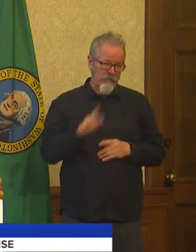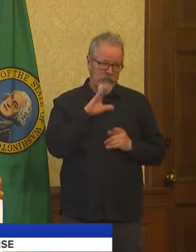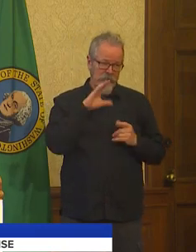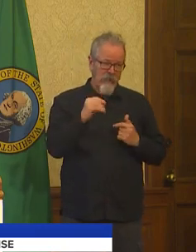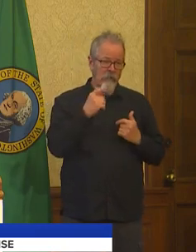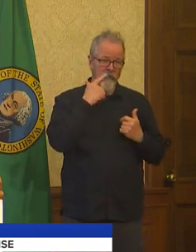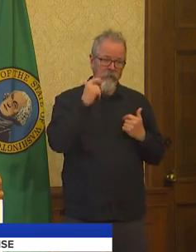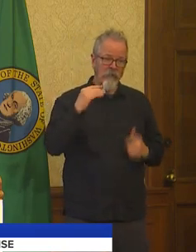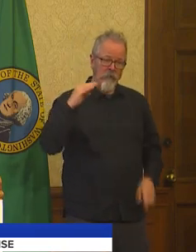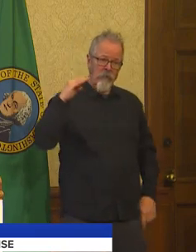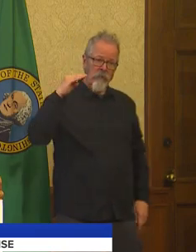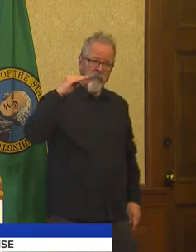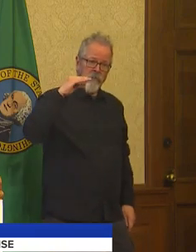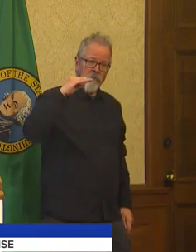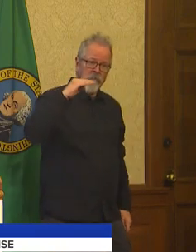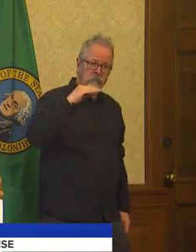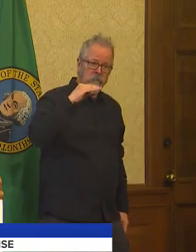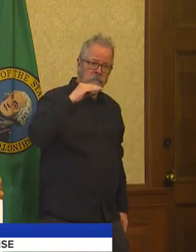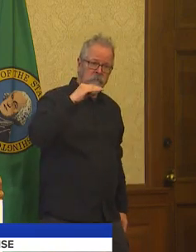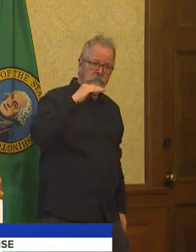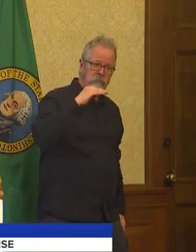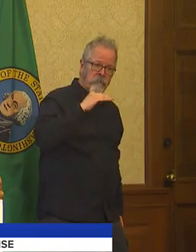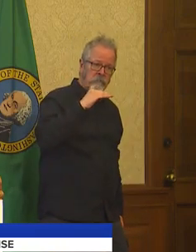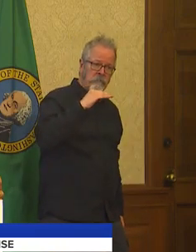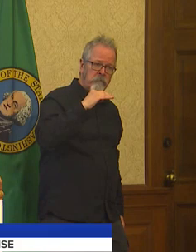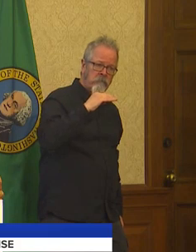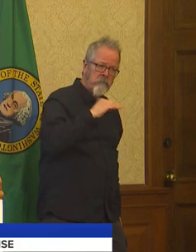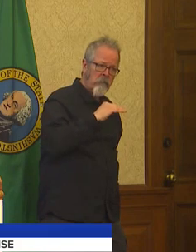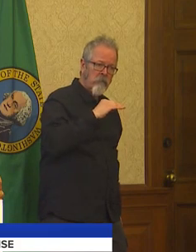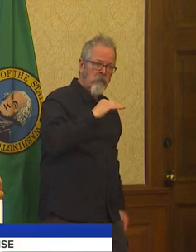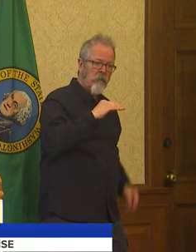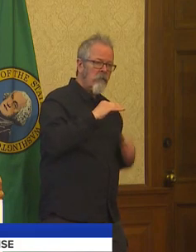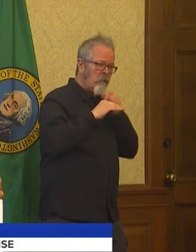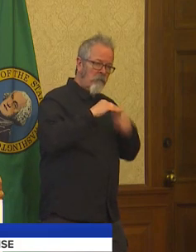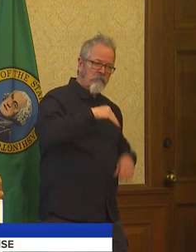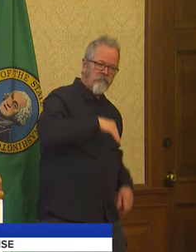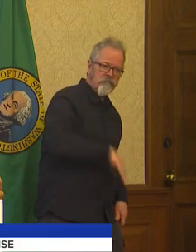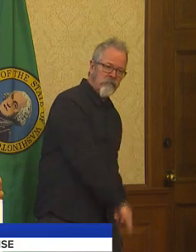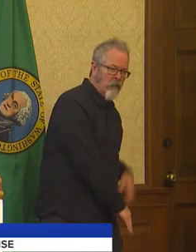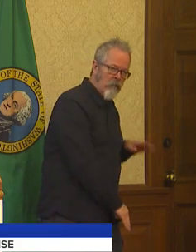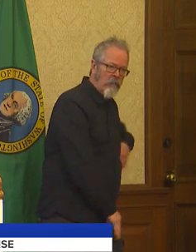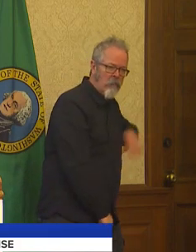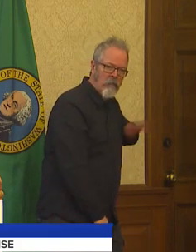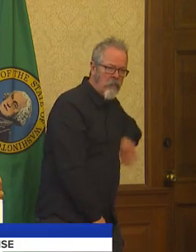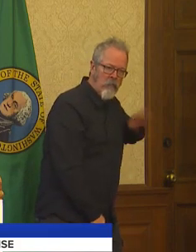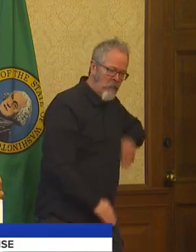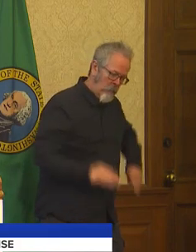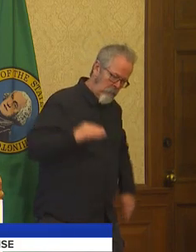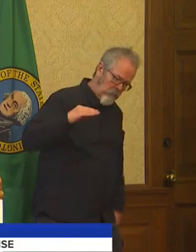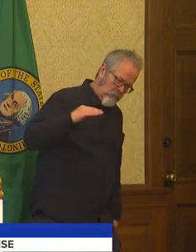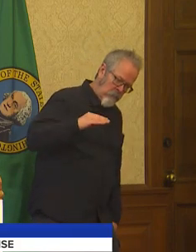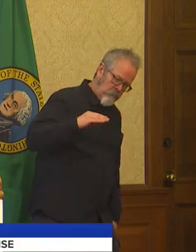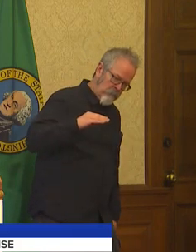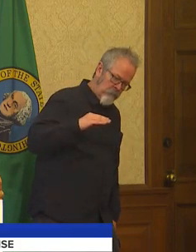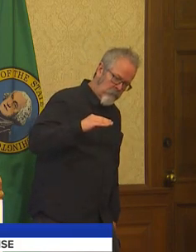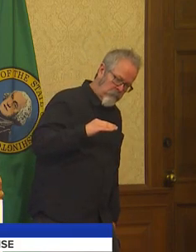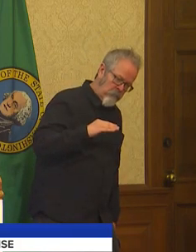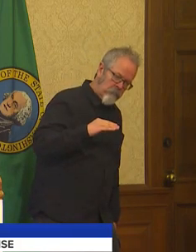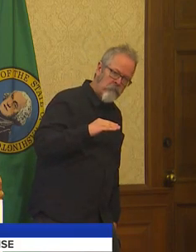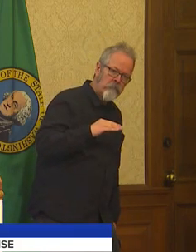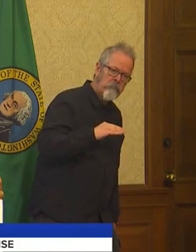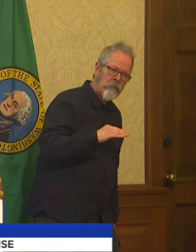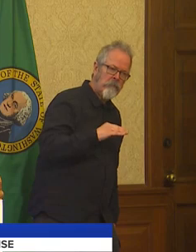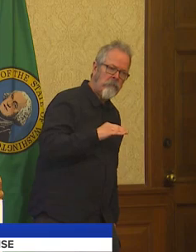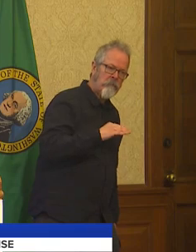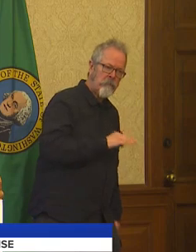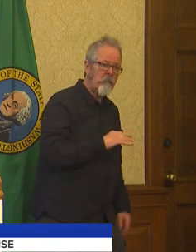down significantly before we are in a position to feel safe to reopen again. And that's just an epidemiological fact.